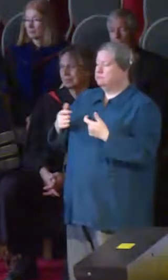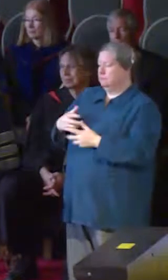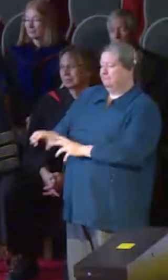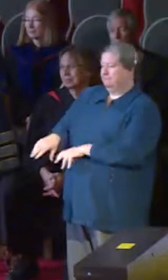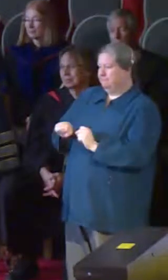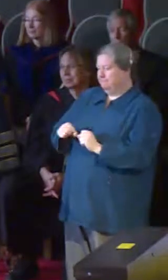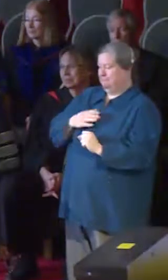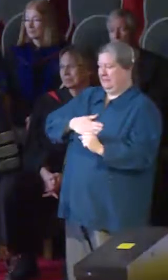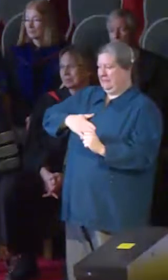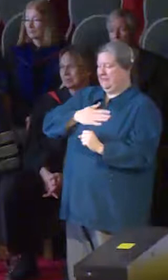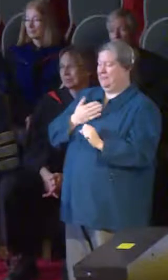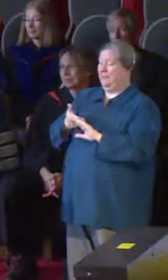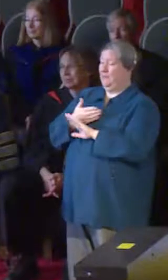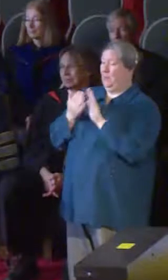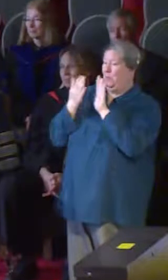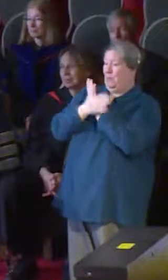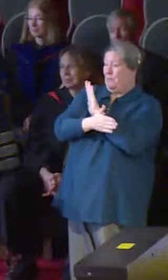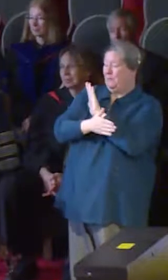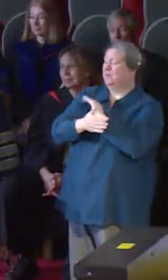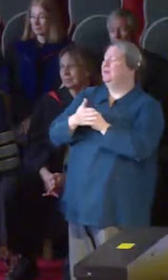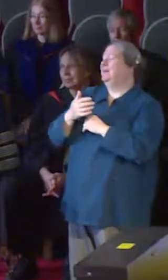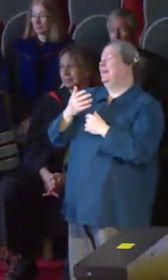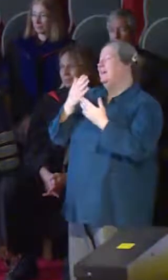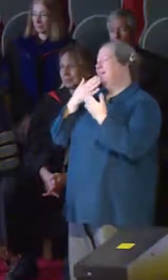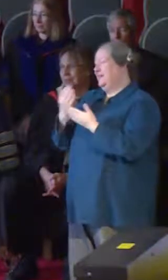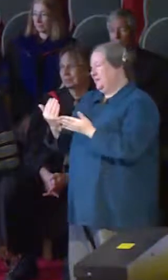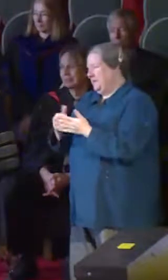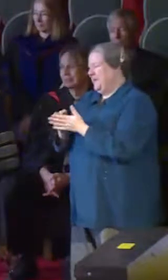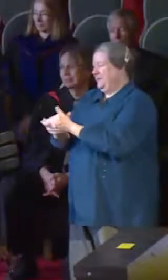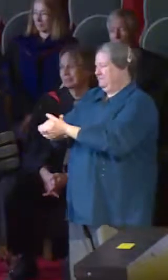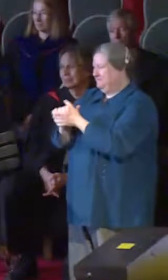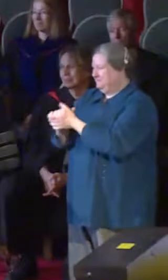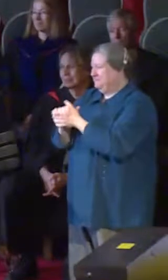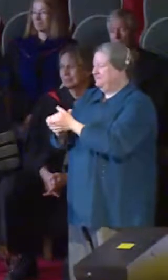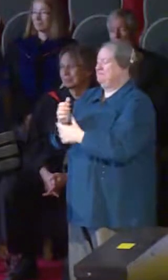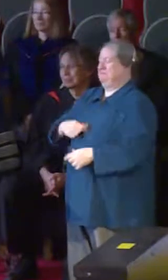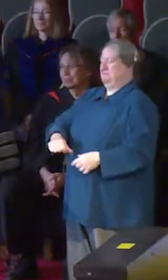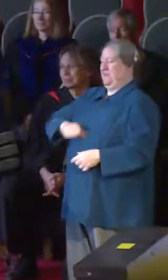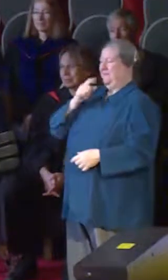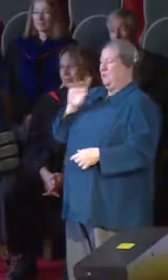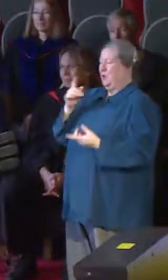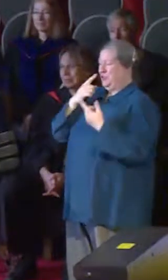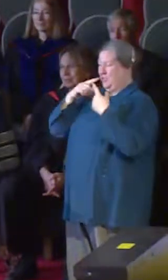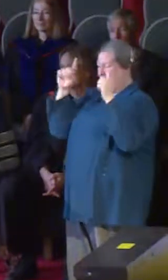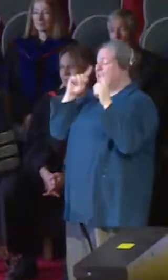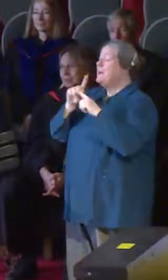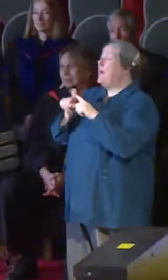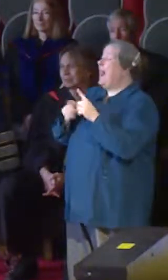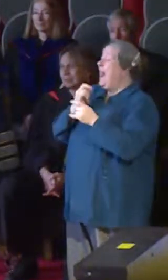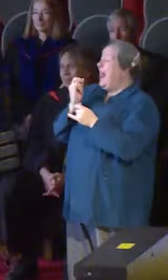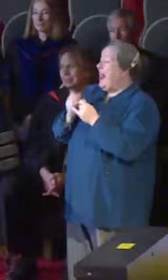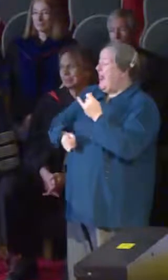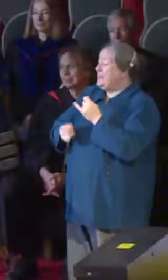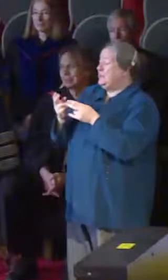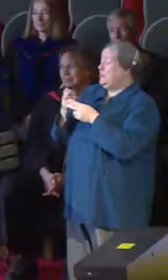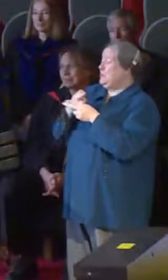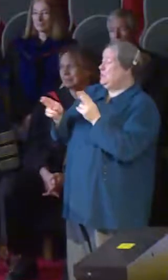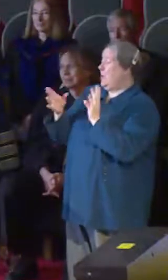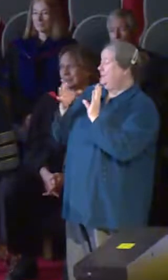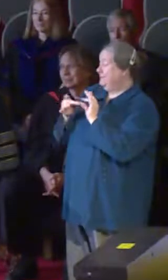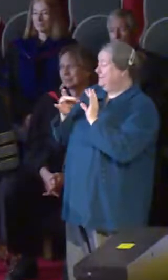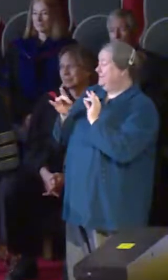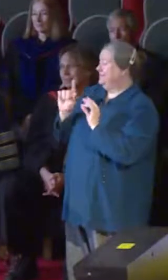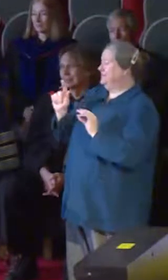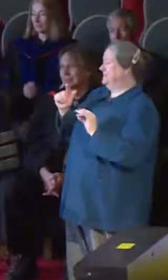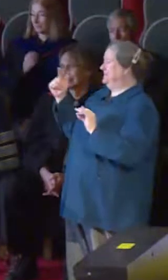this, congratulations, graduates. We are certainly proud of your achievements, and I will let the last very short words to